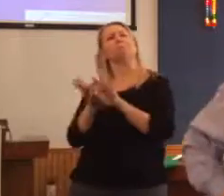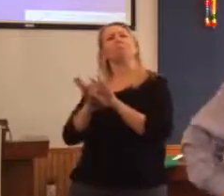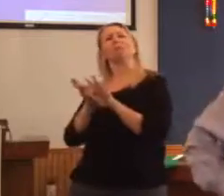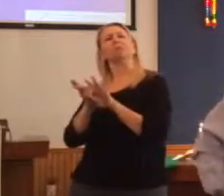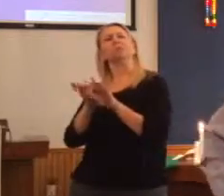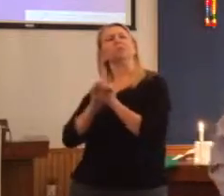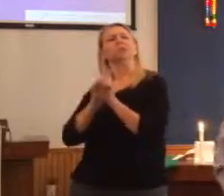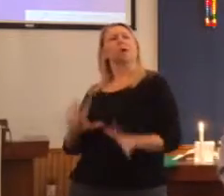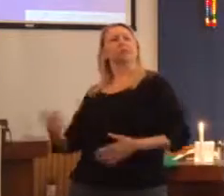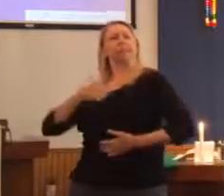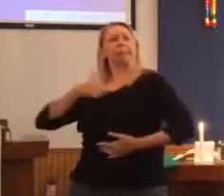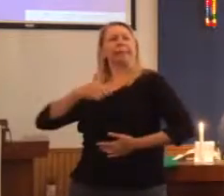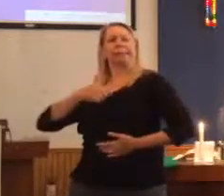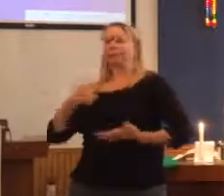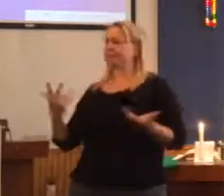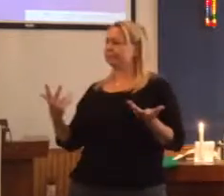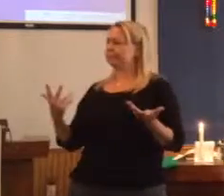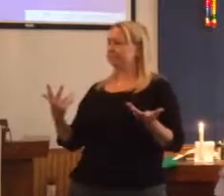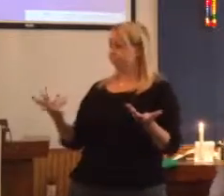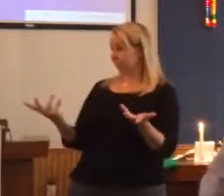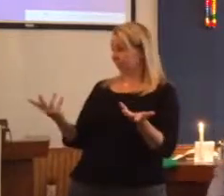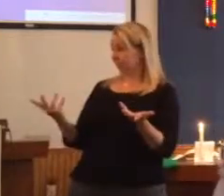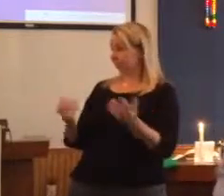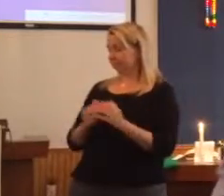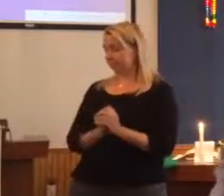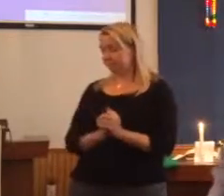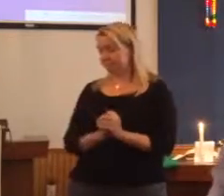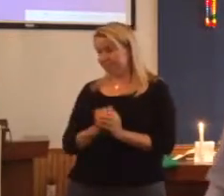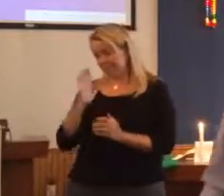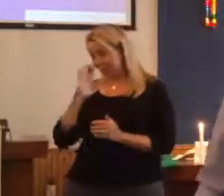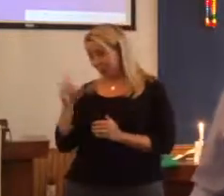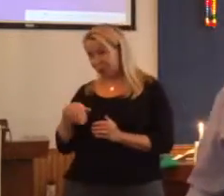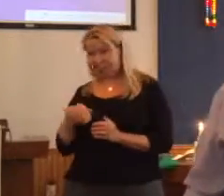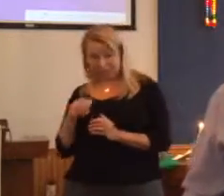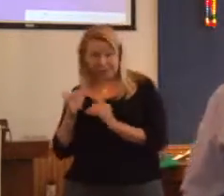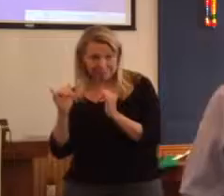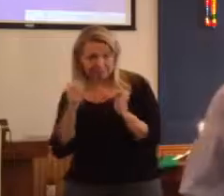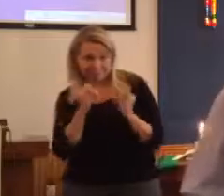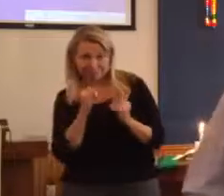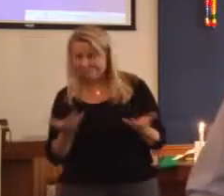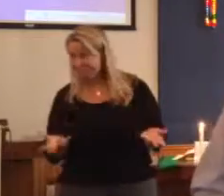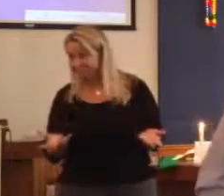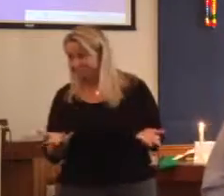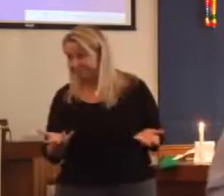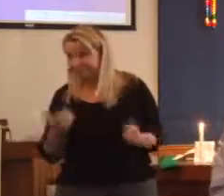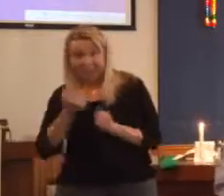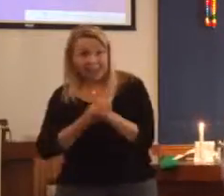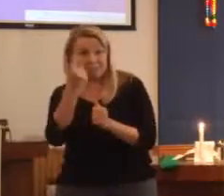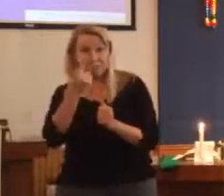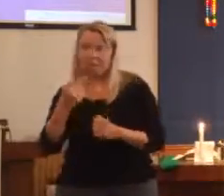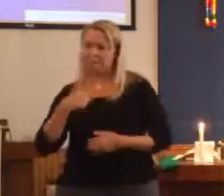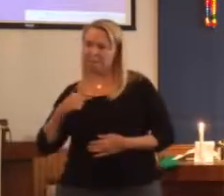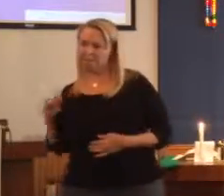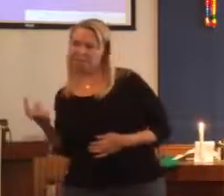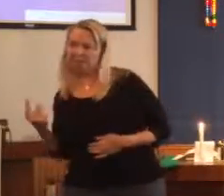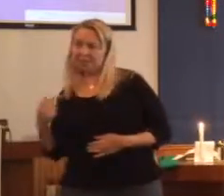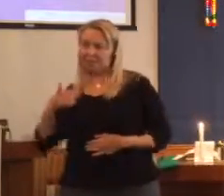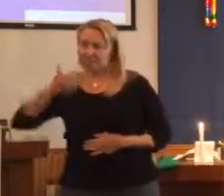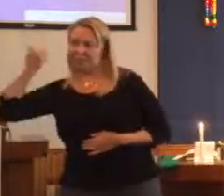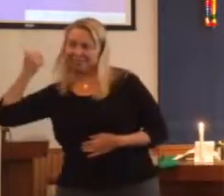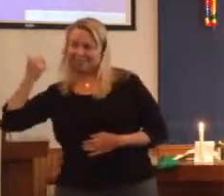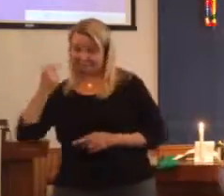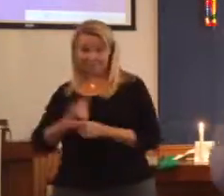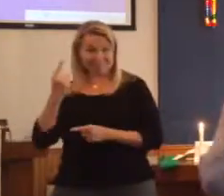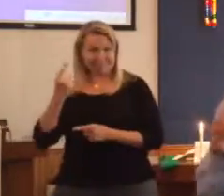among them? You know what? We've all done that. Every one of us has done that. You know, we try